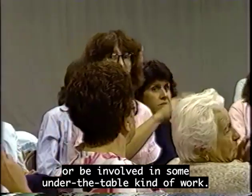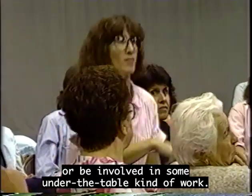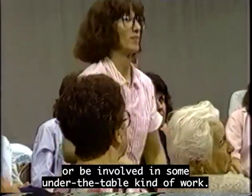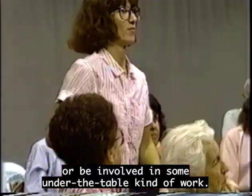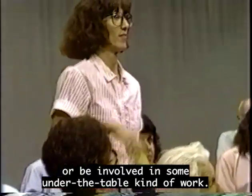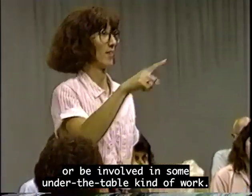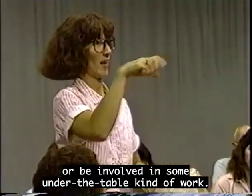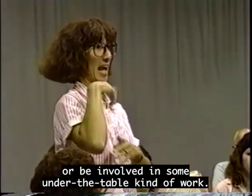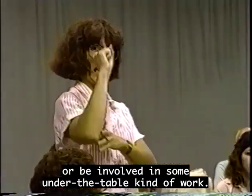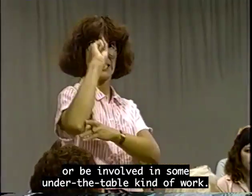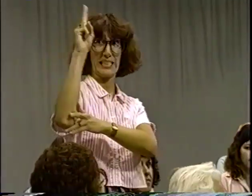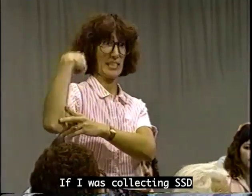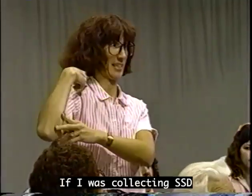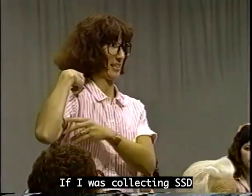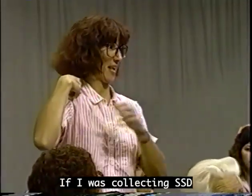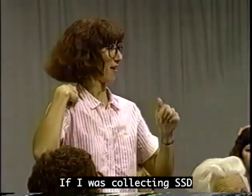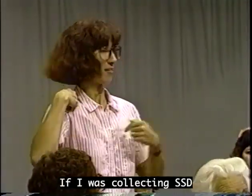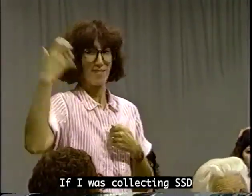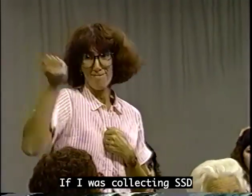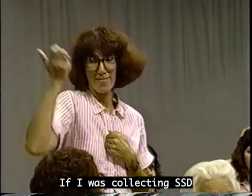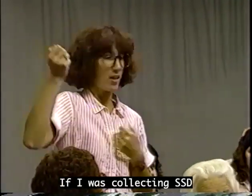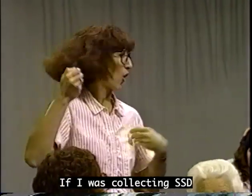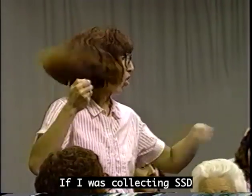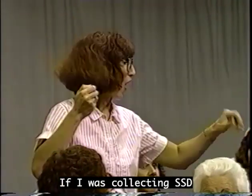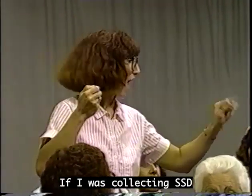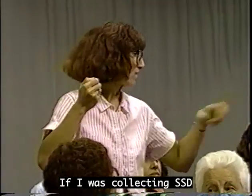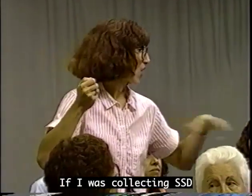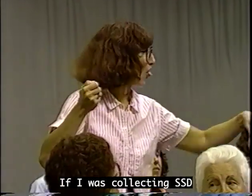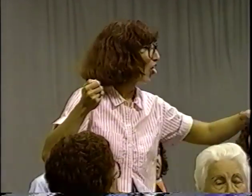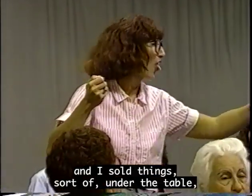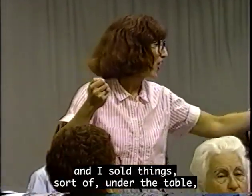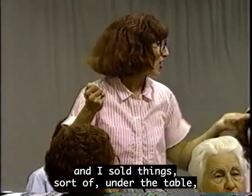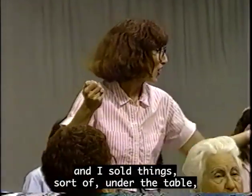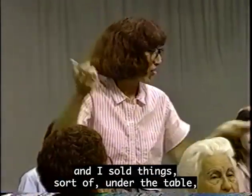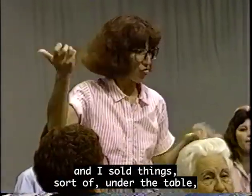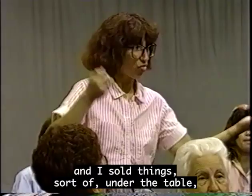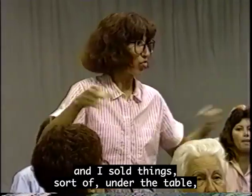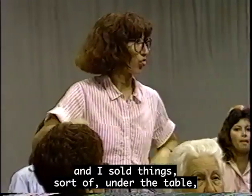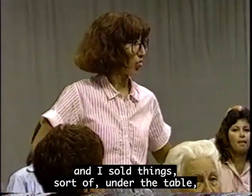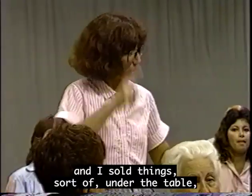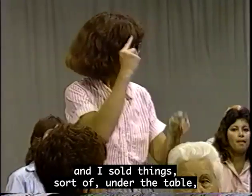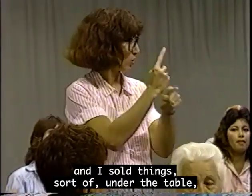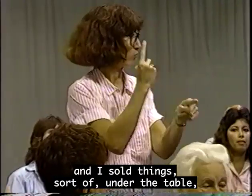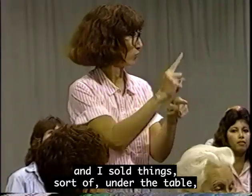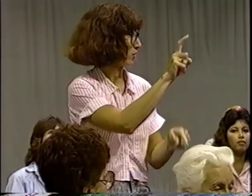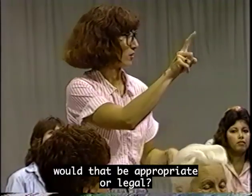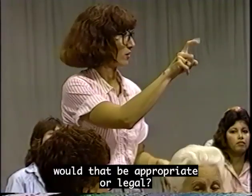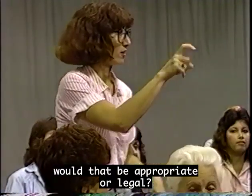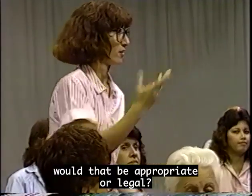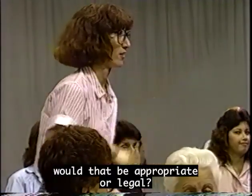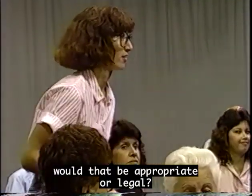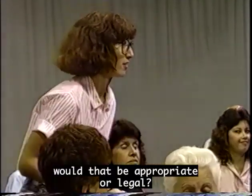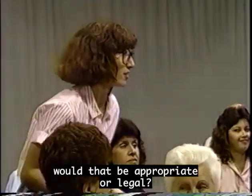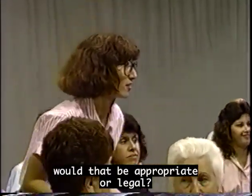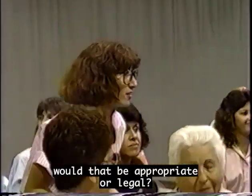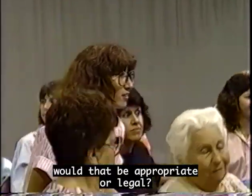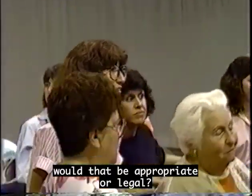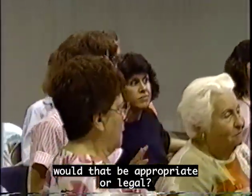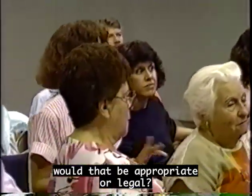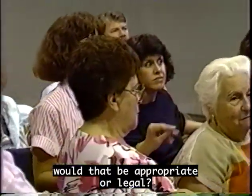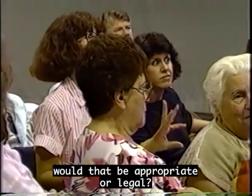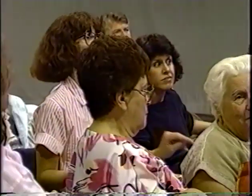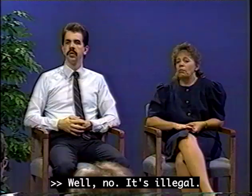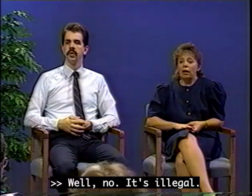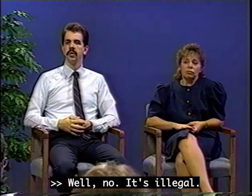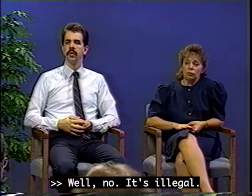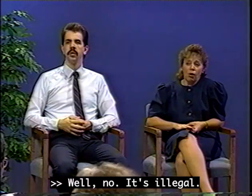be involved in some under-the-table kind of work. If I was collecting SSD and I sold things sort of under the table, would that be appropriate